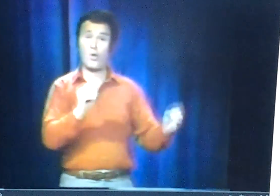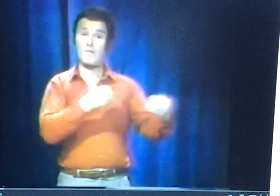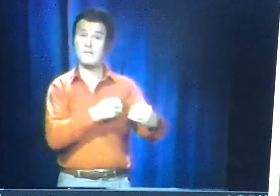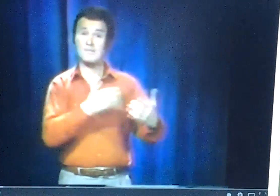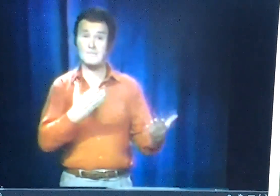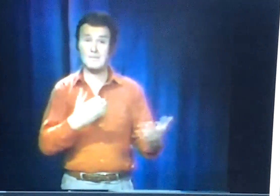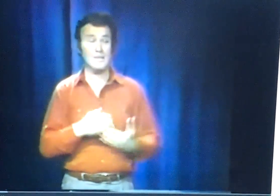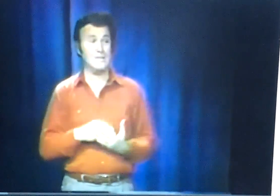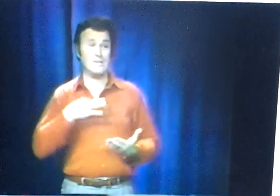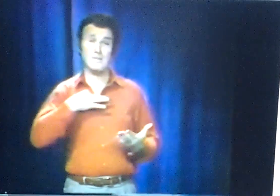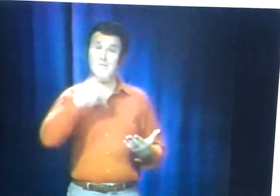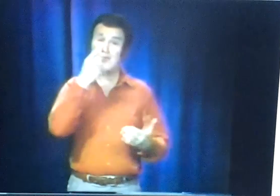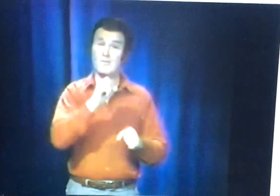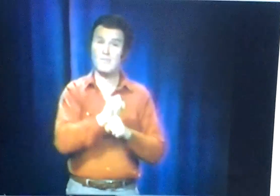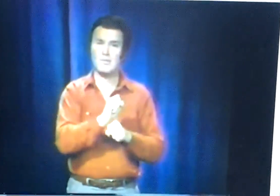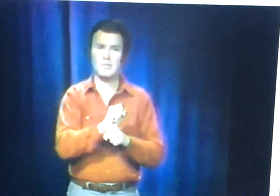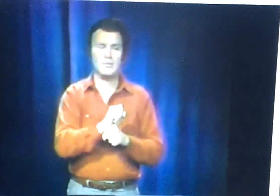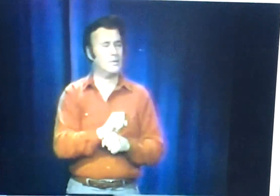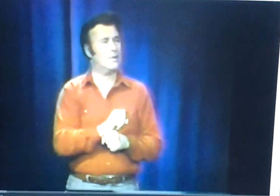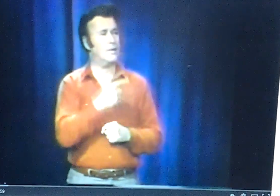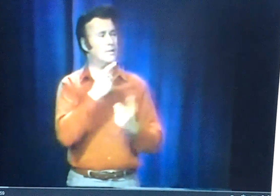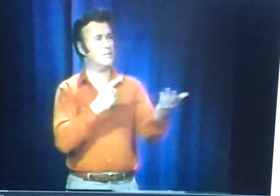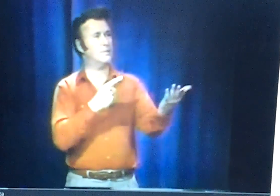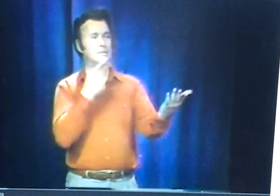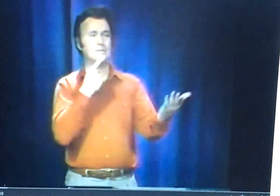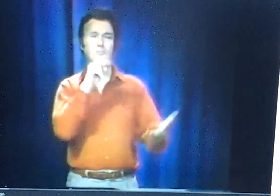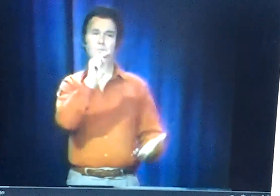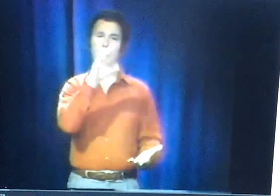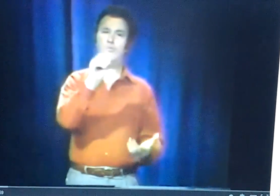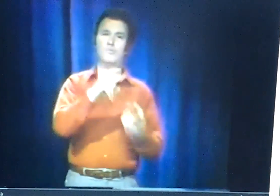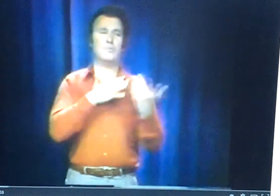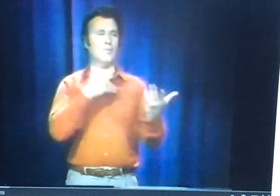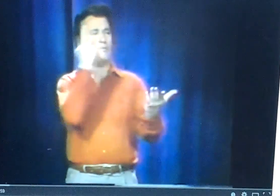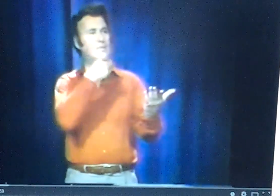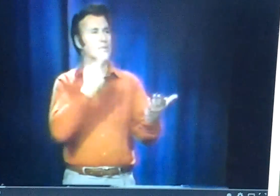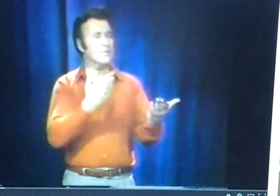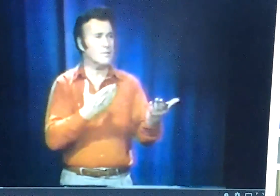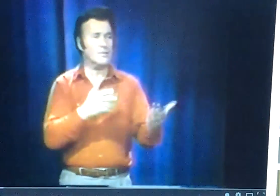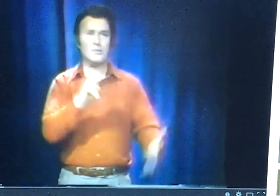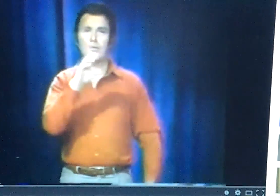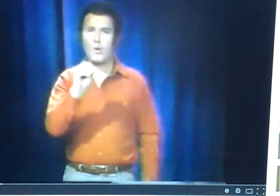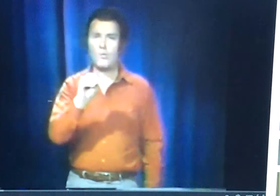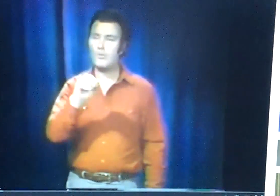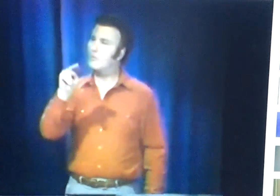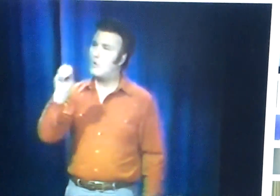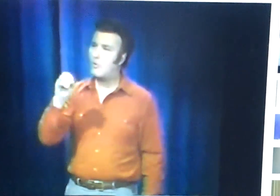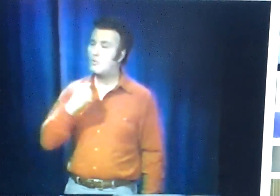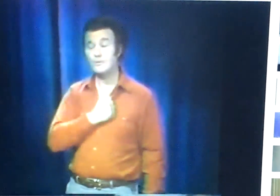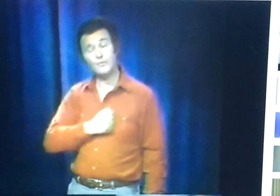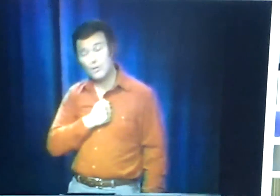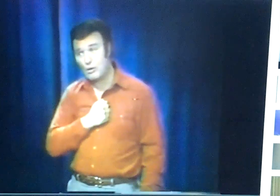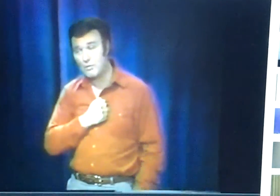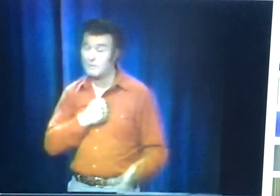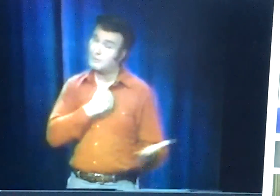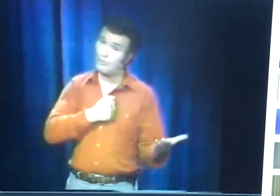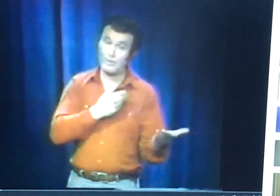me. There were many times that I entered offices, applied for a job, and they told me, "No, you're not what we're